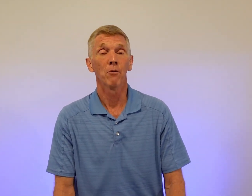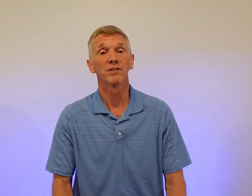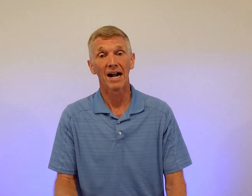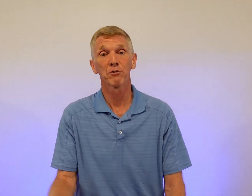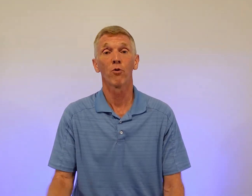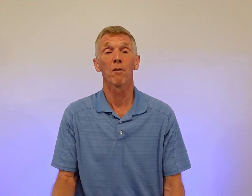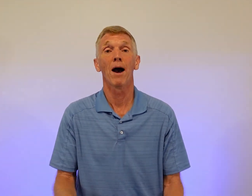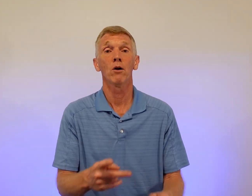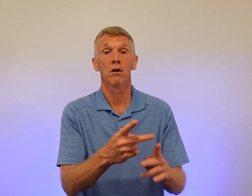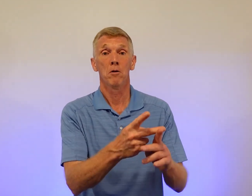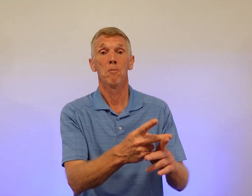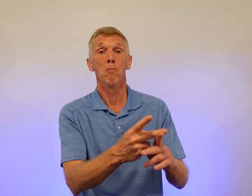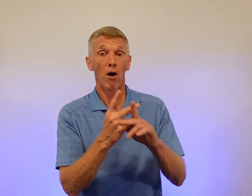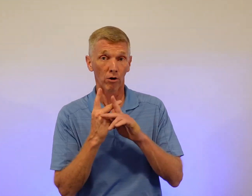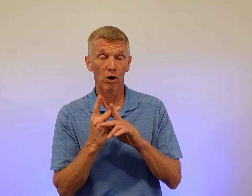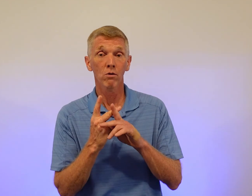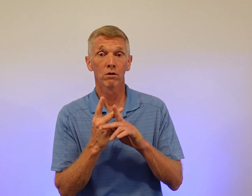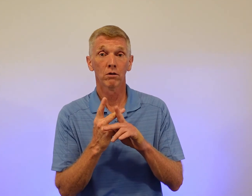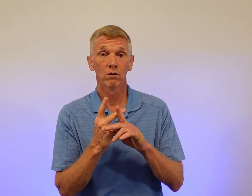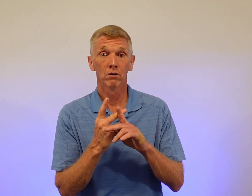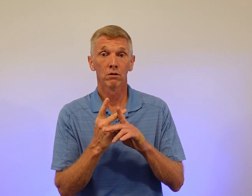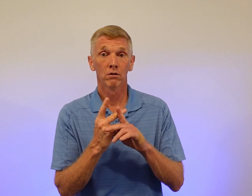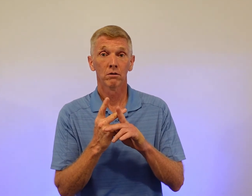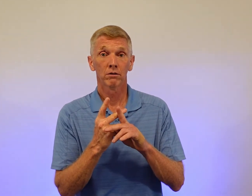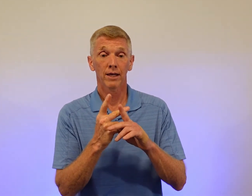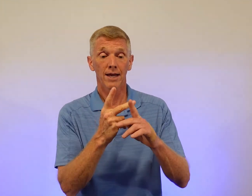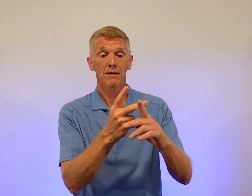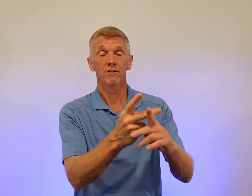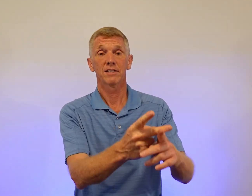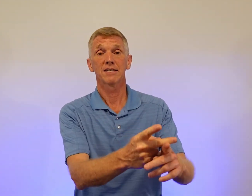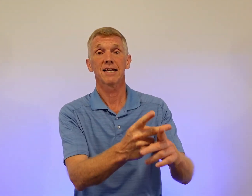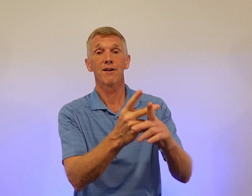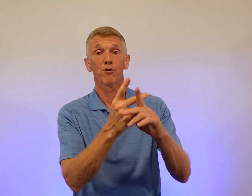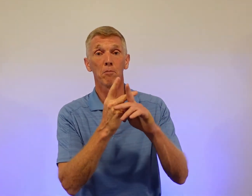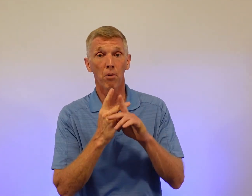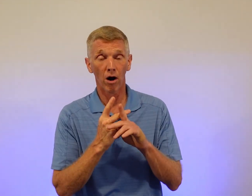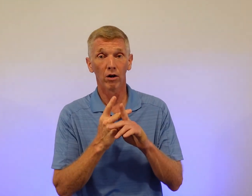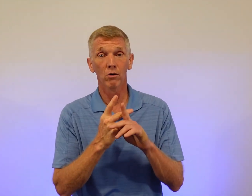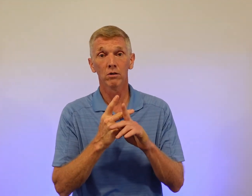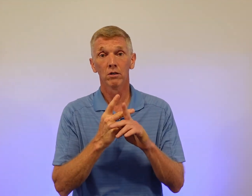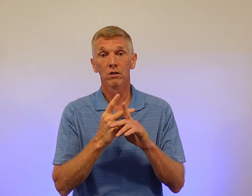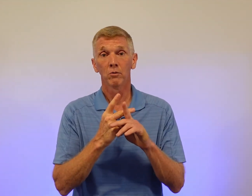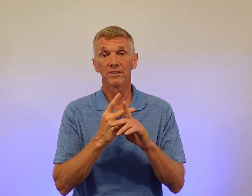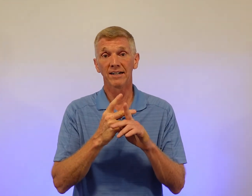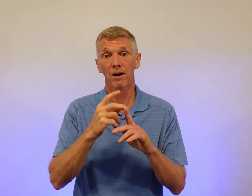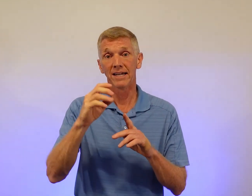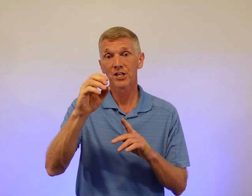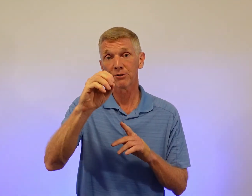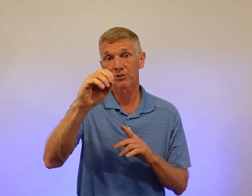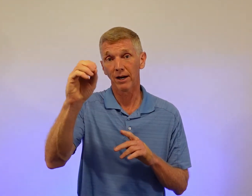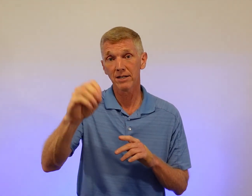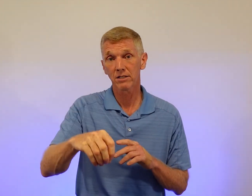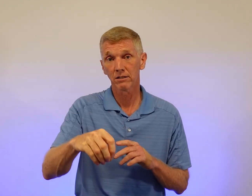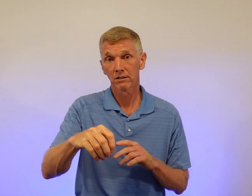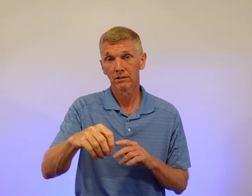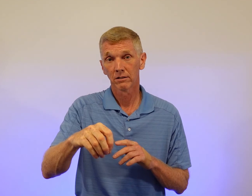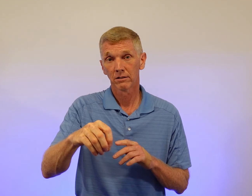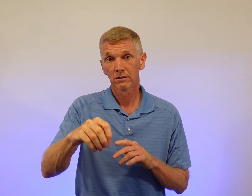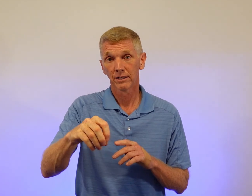talked before about borrow. Okay, this is a sign for borrow. We talked about interest rates. Okay, you can